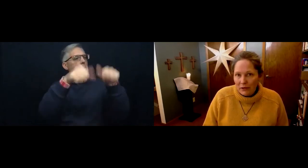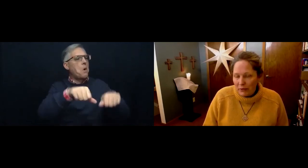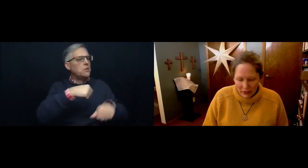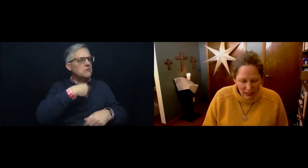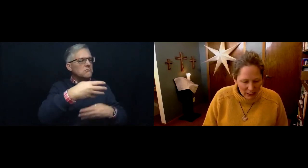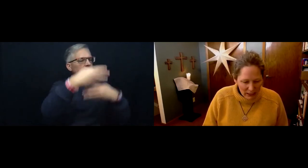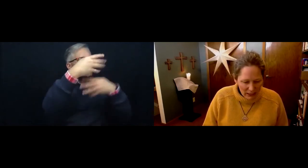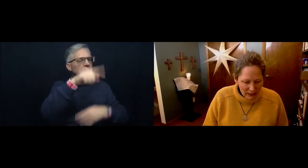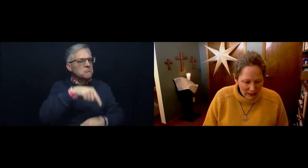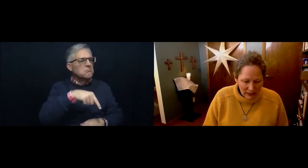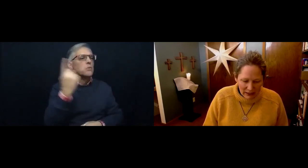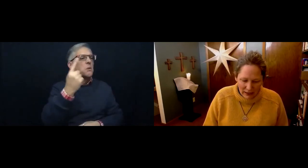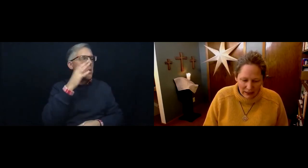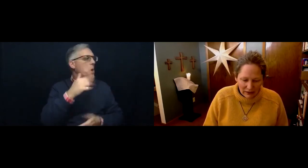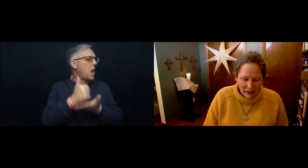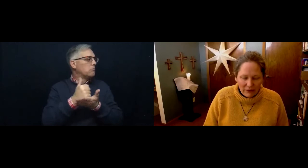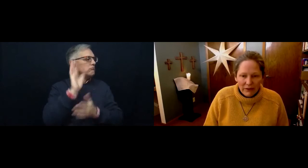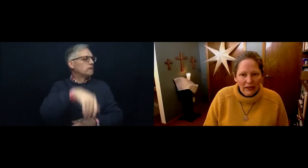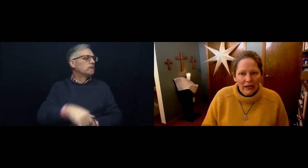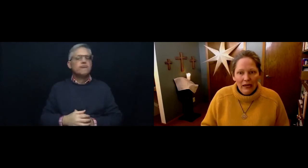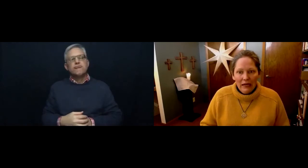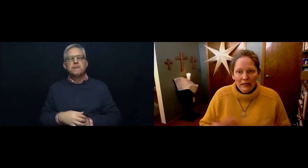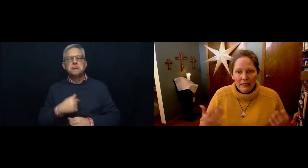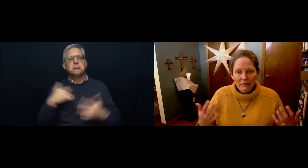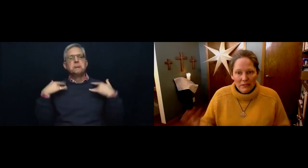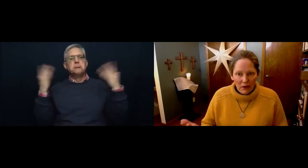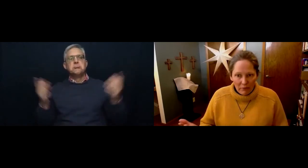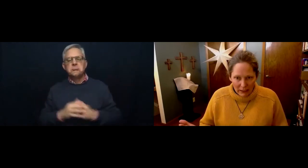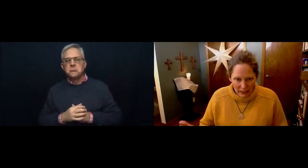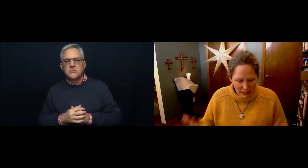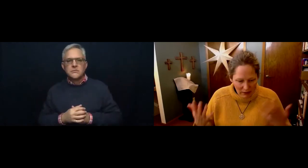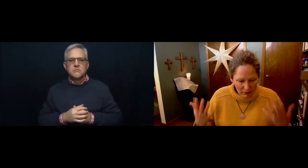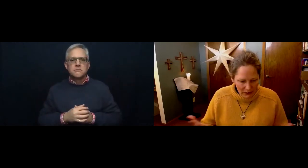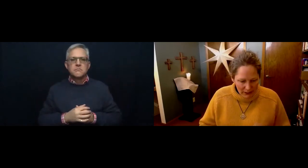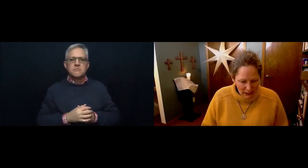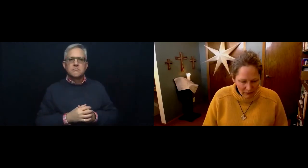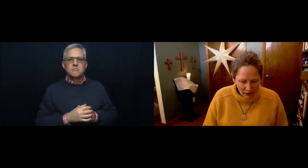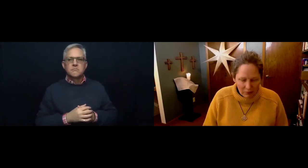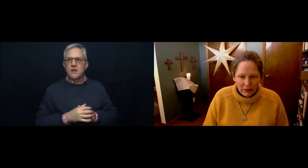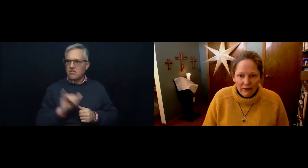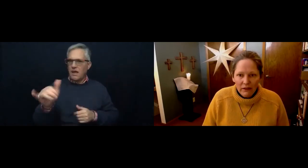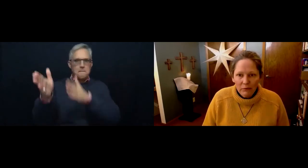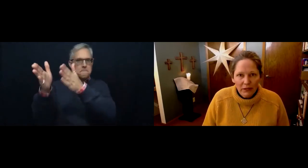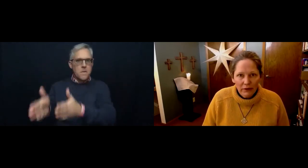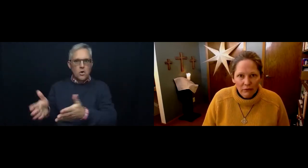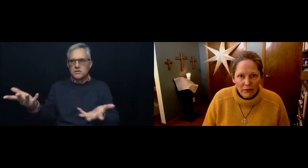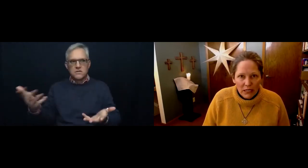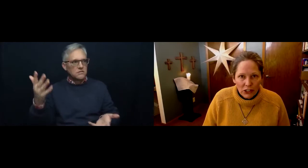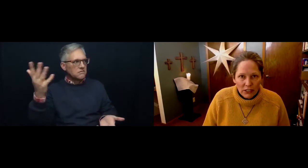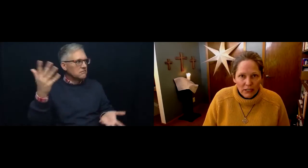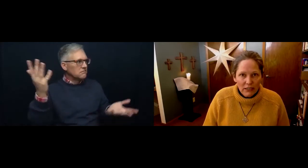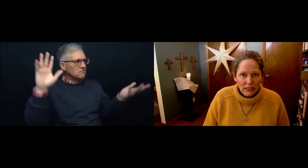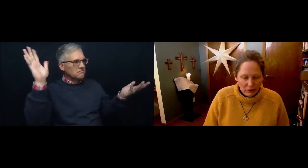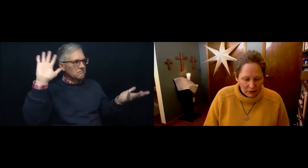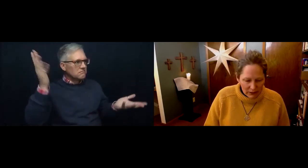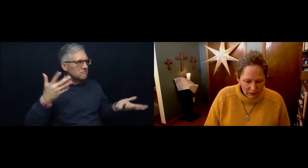not communicating and leaving that somebody, that person asking for help, leaving them without